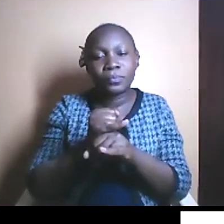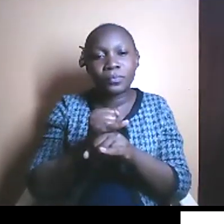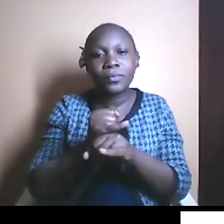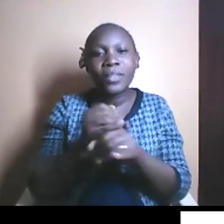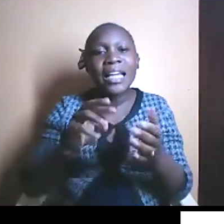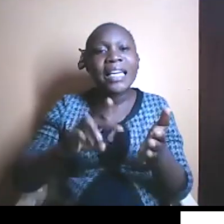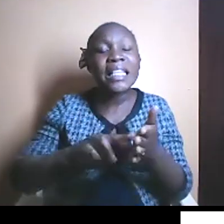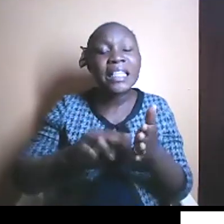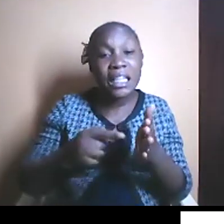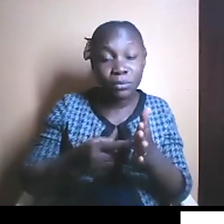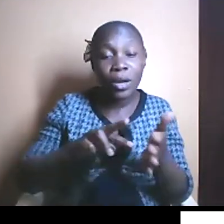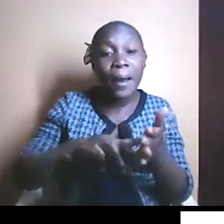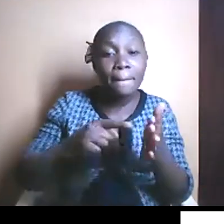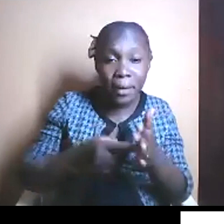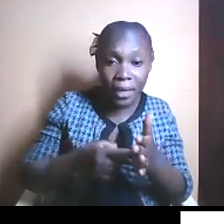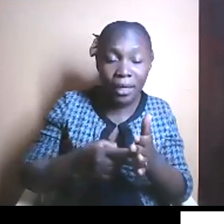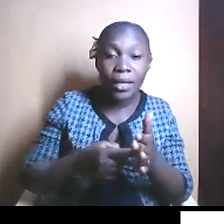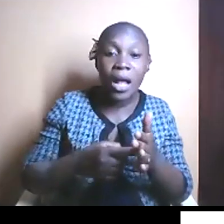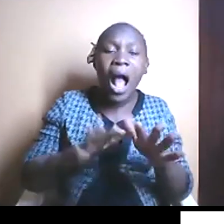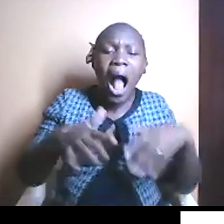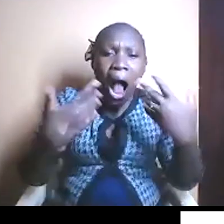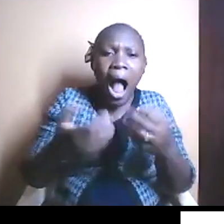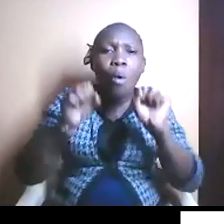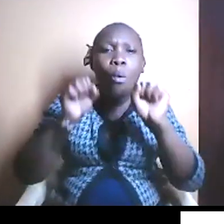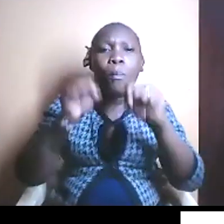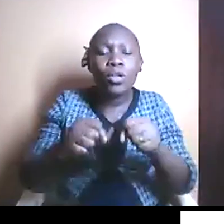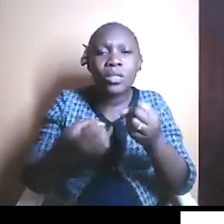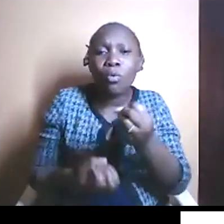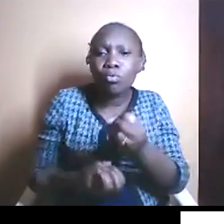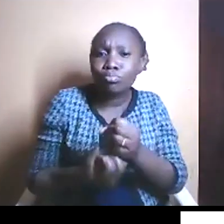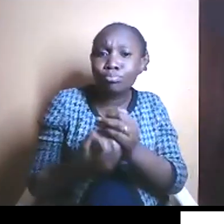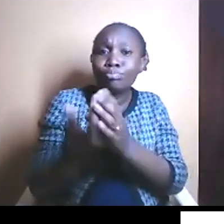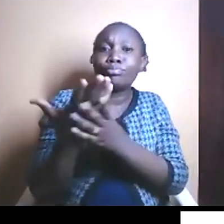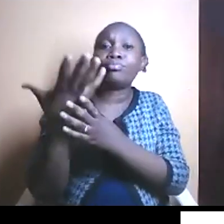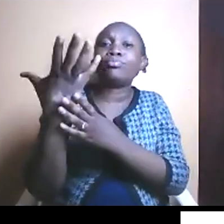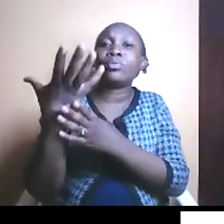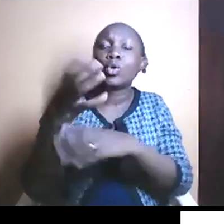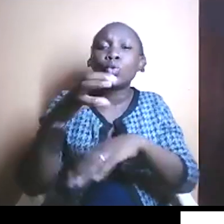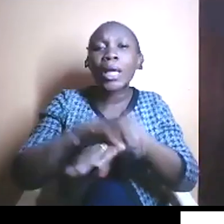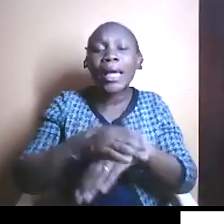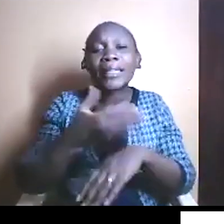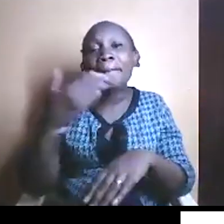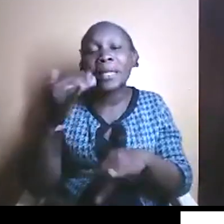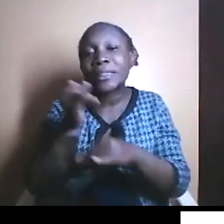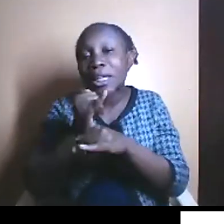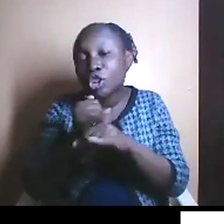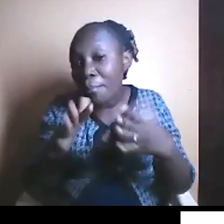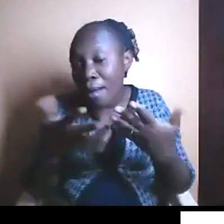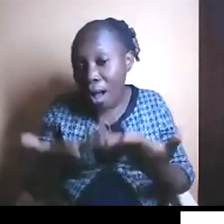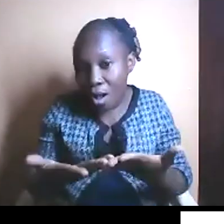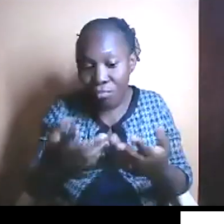So how may you thrive and flourish, or at least have hope for getting a better job? How can you overcome